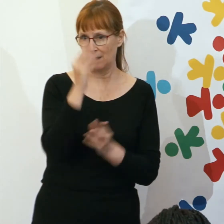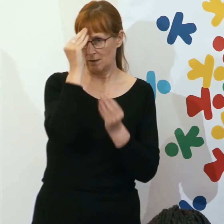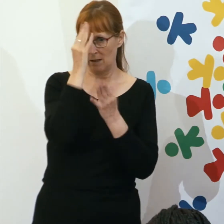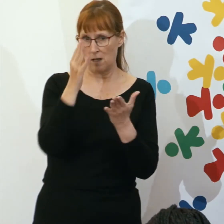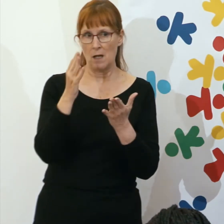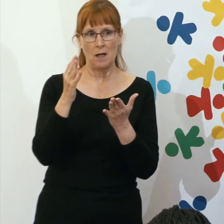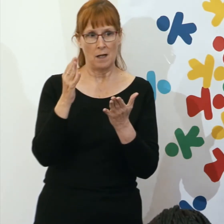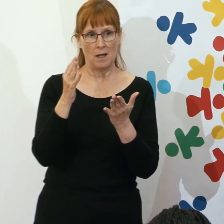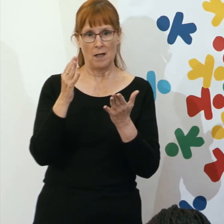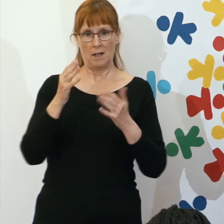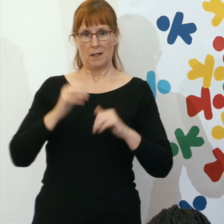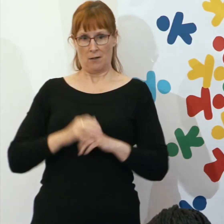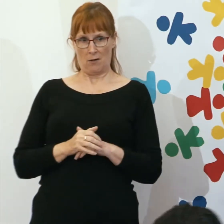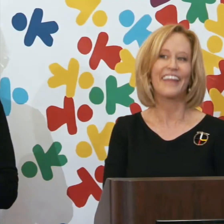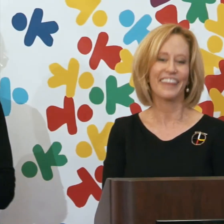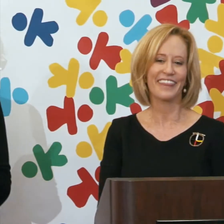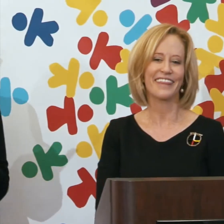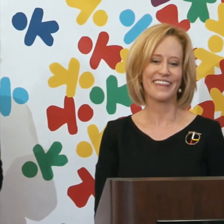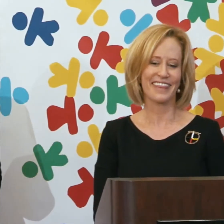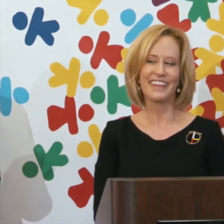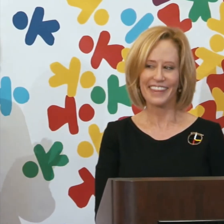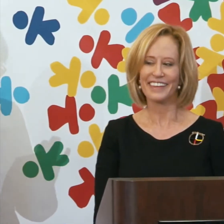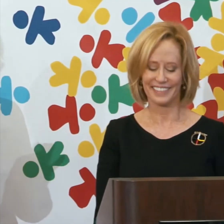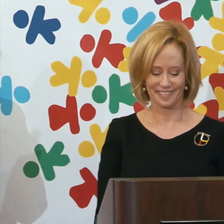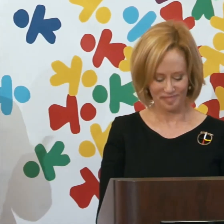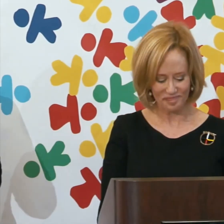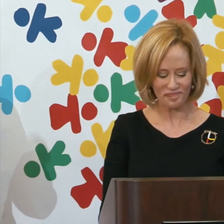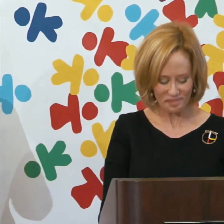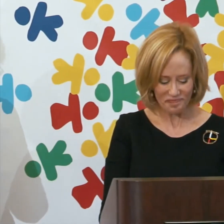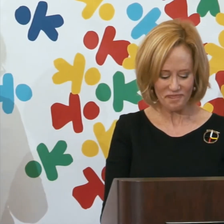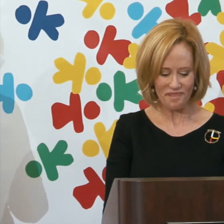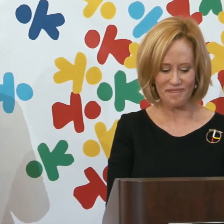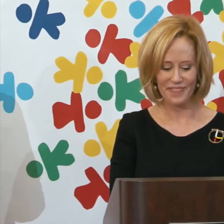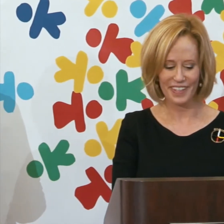friends. Yeah.